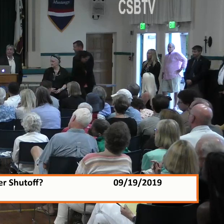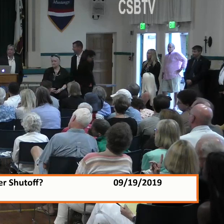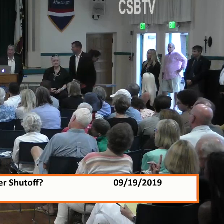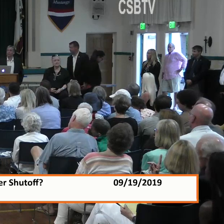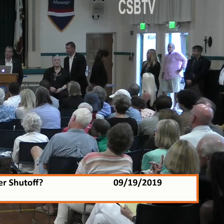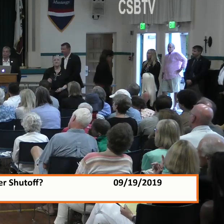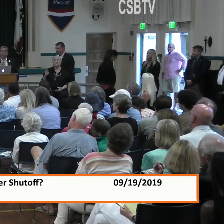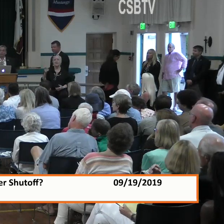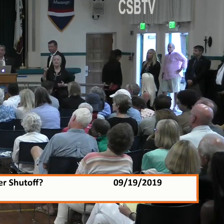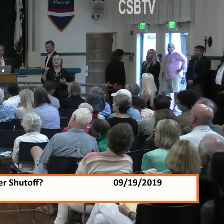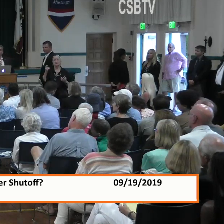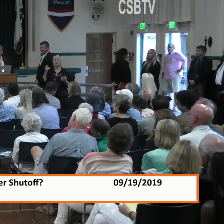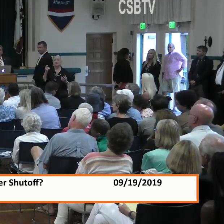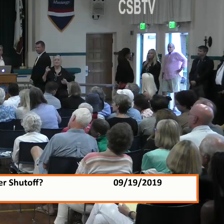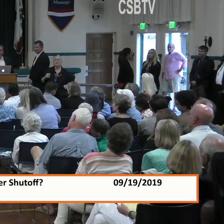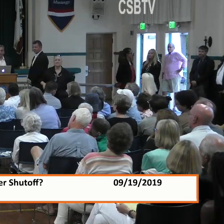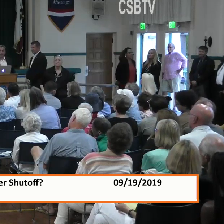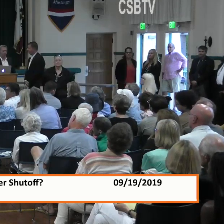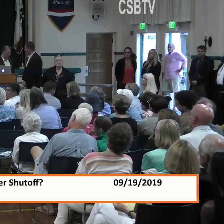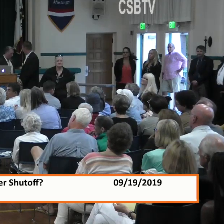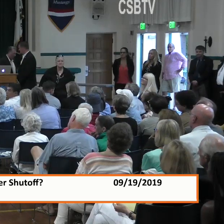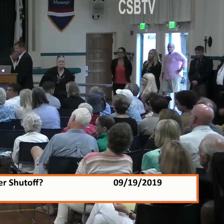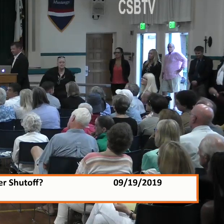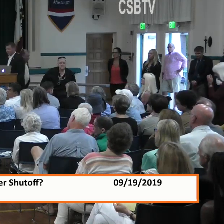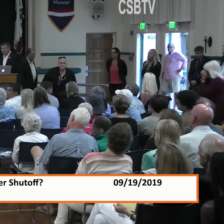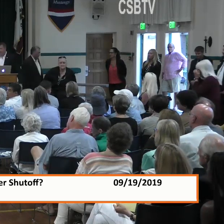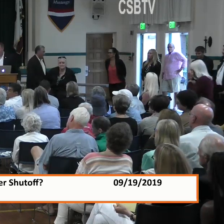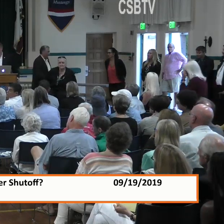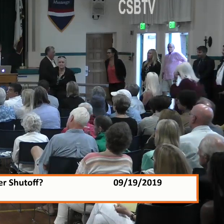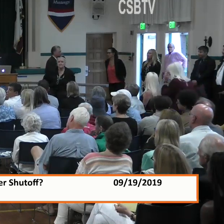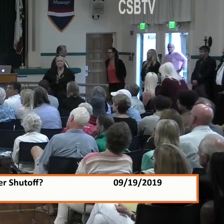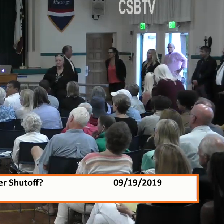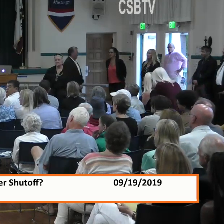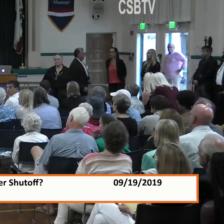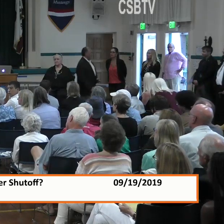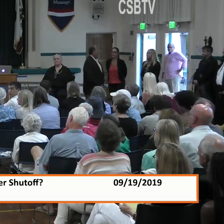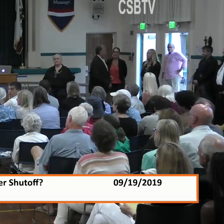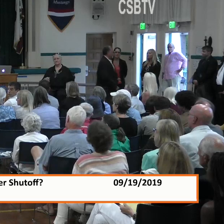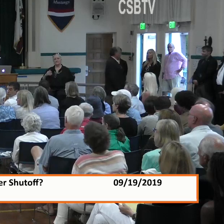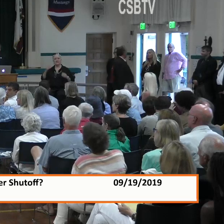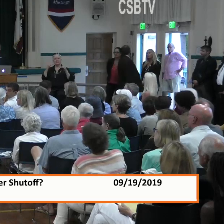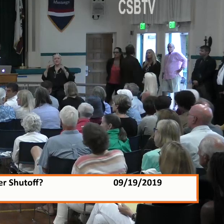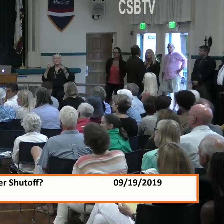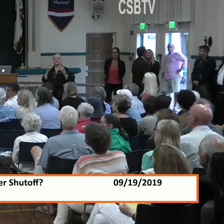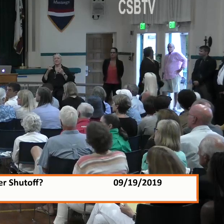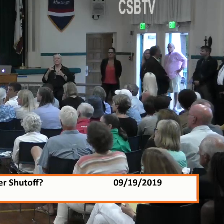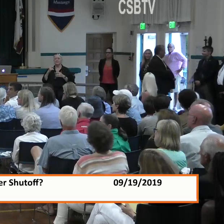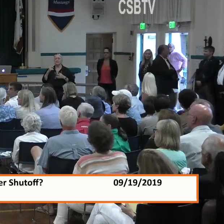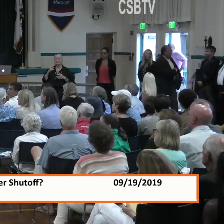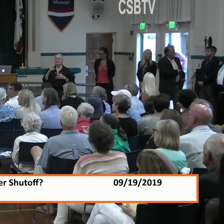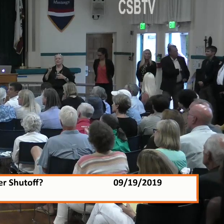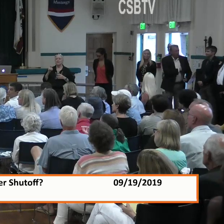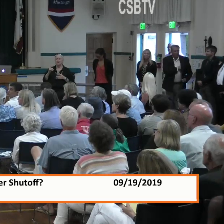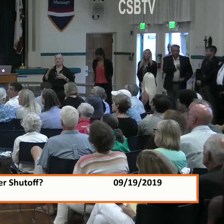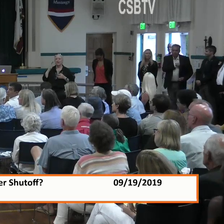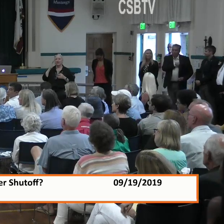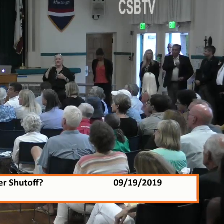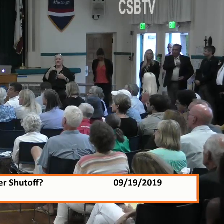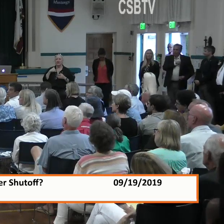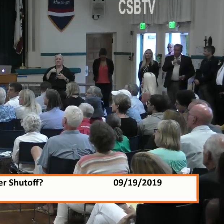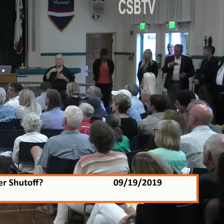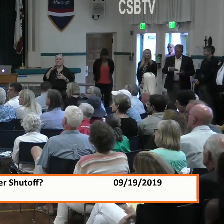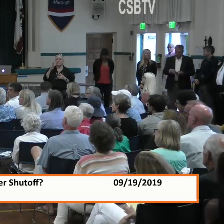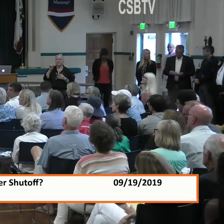All right. Any other questions for myself? Yes. No. Thank you. Okay, thank you. Next question. Okay, hi everybody.